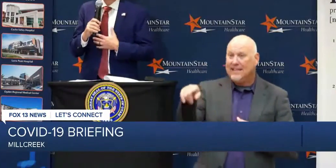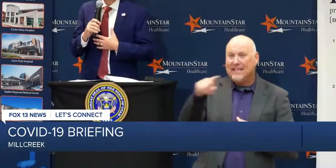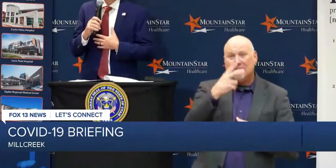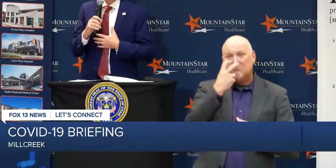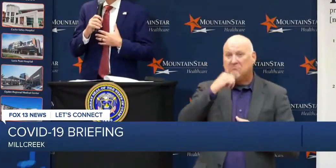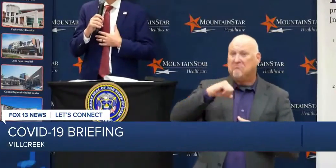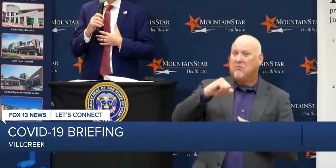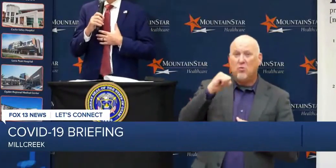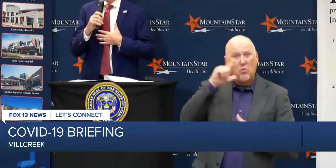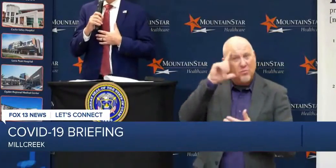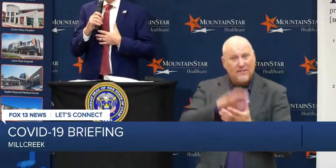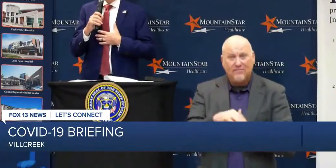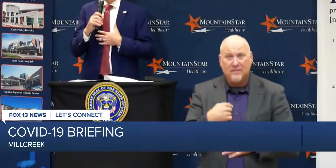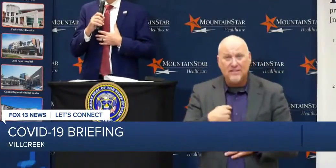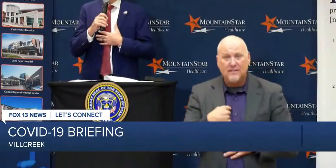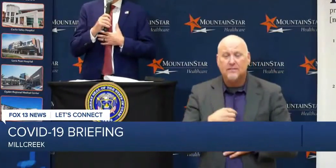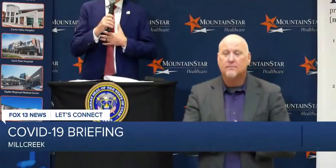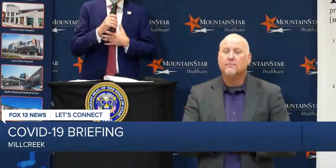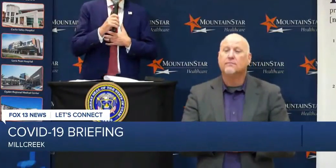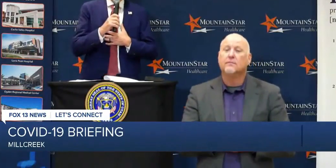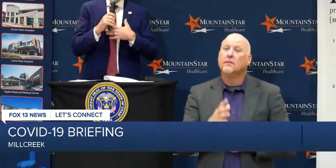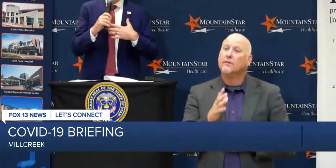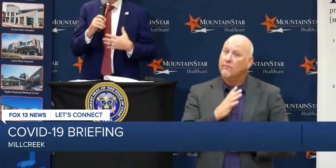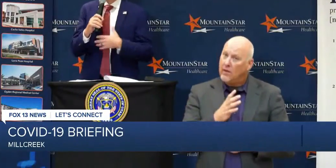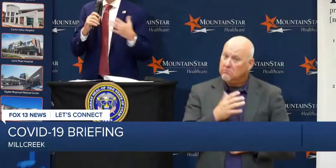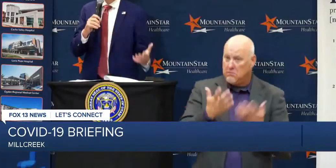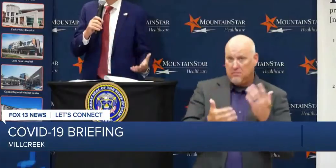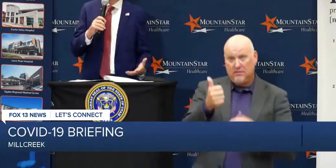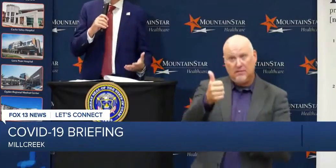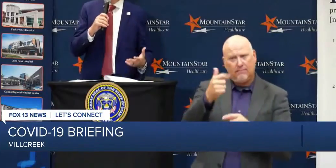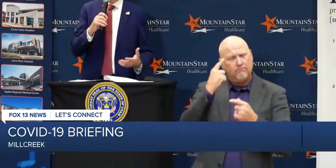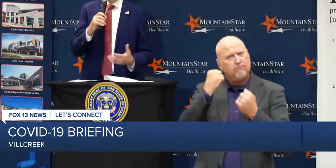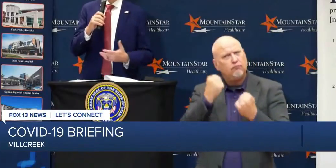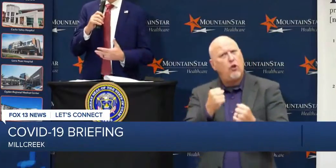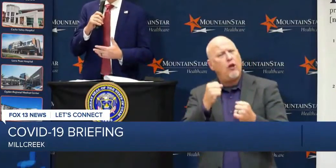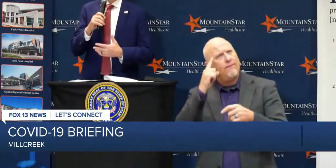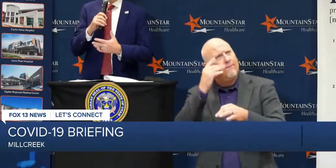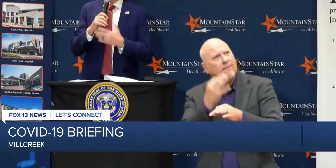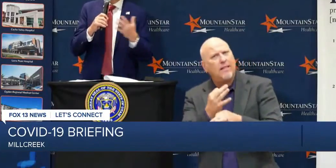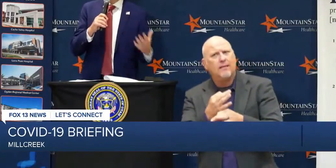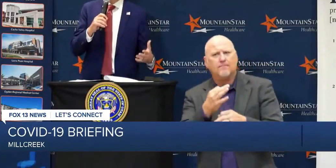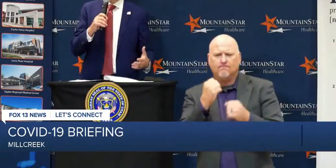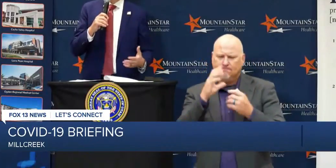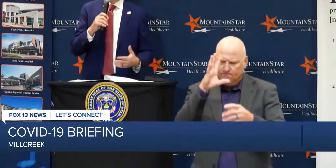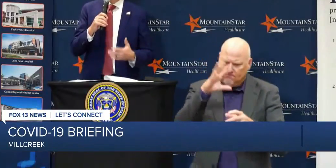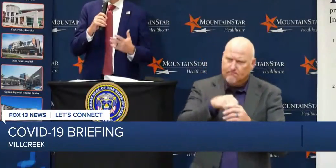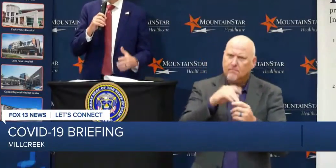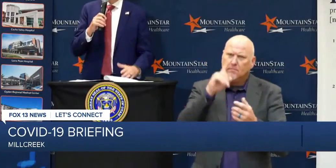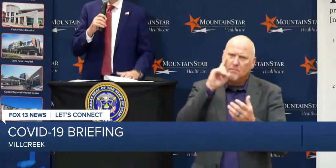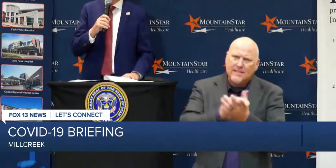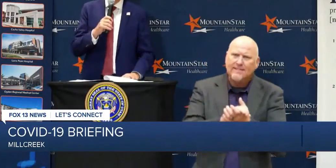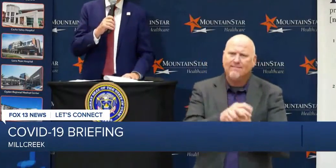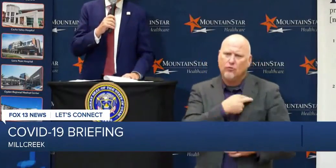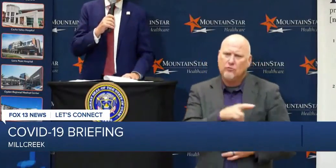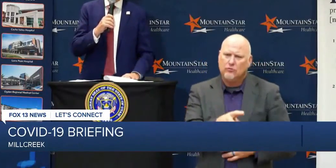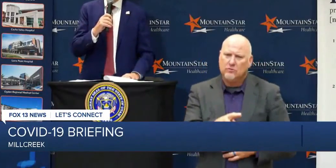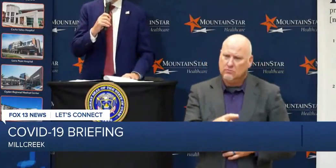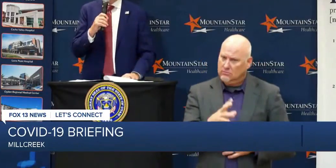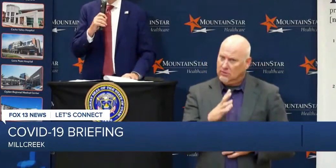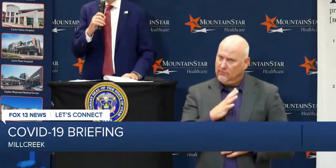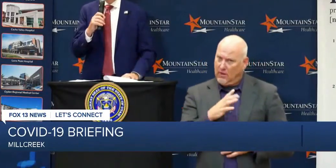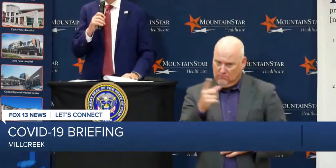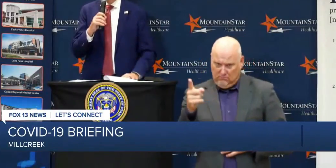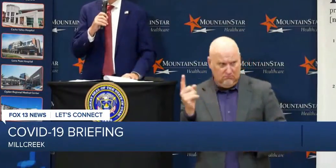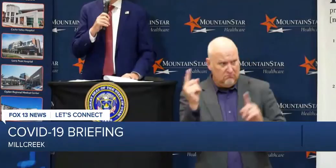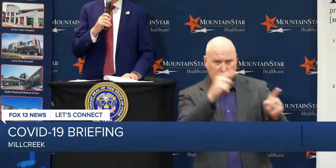a religious person, if you're a Catholic, listen to the Pope, who said that this is a moral imperative